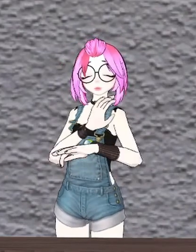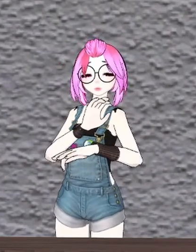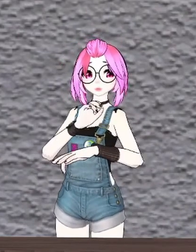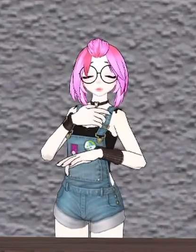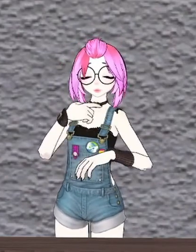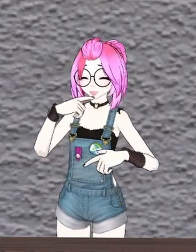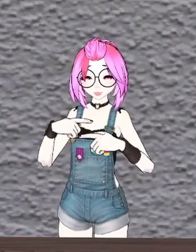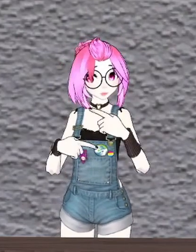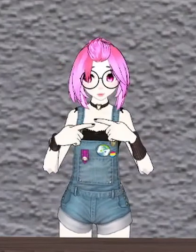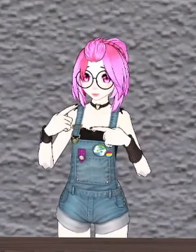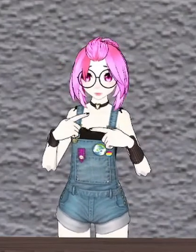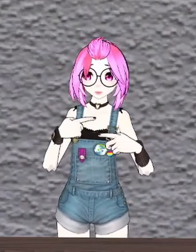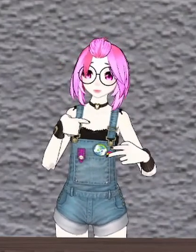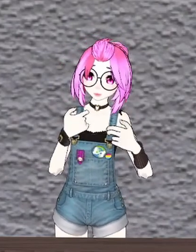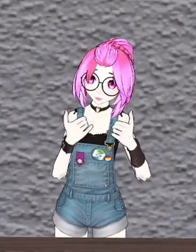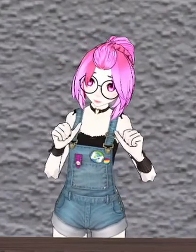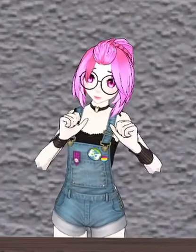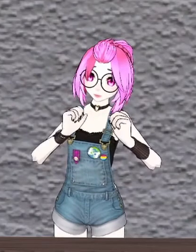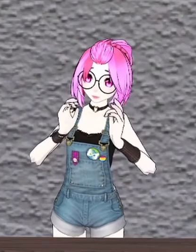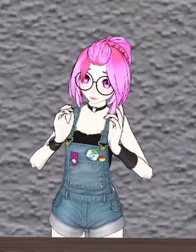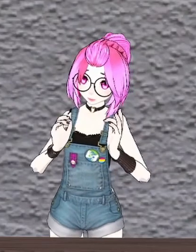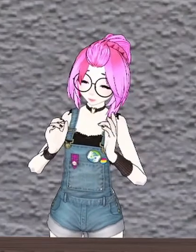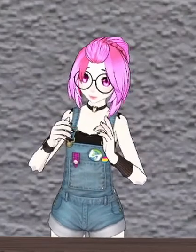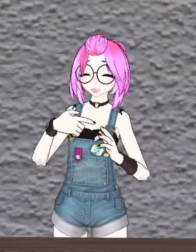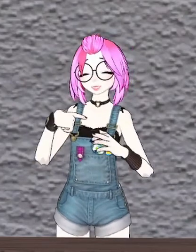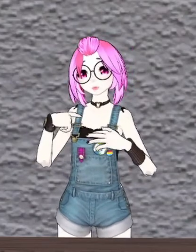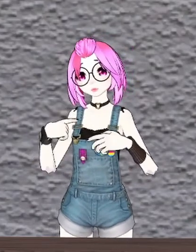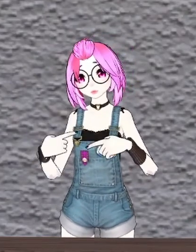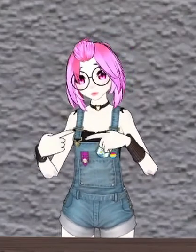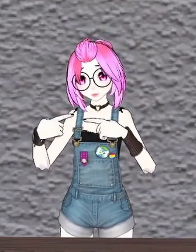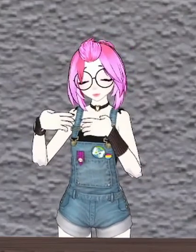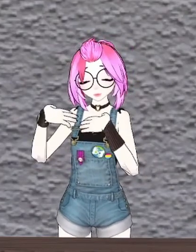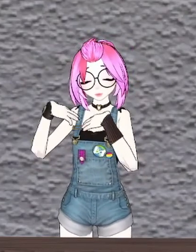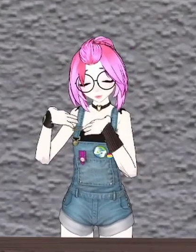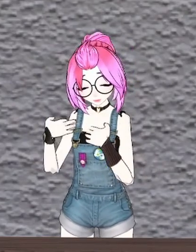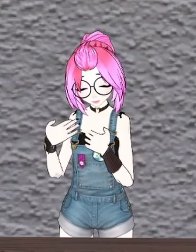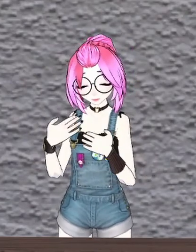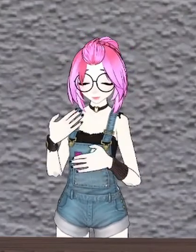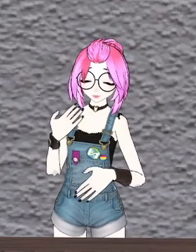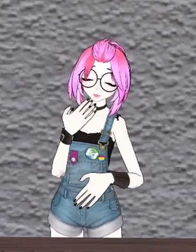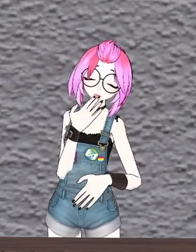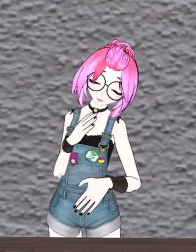when I talk to them, sometimes I feel like a burden, or yeah, and like,